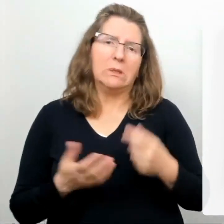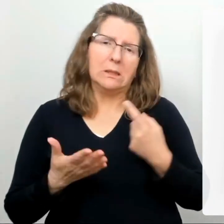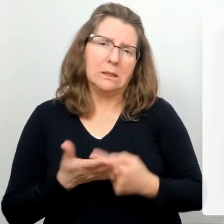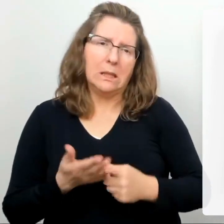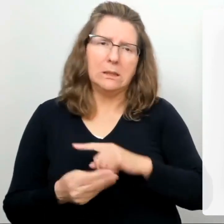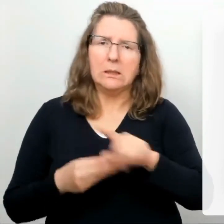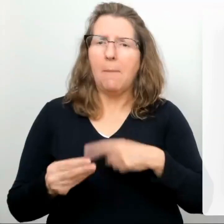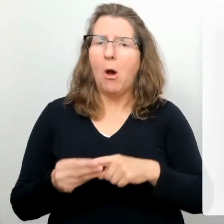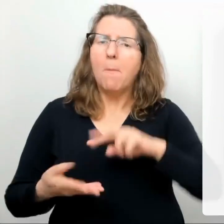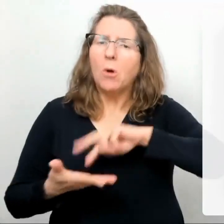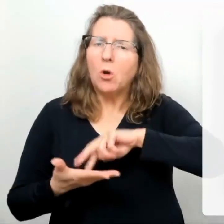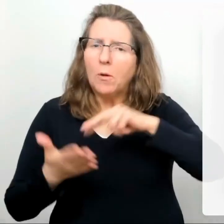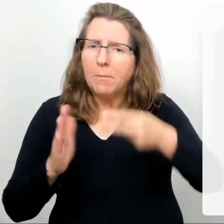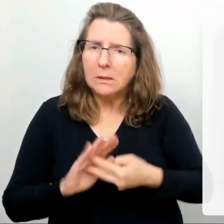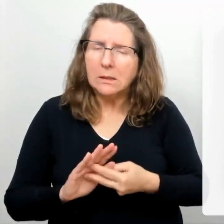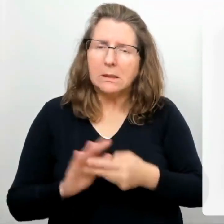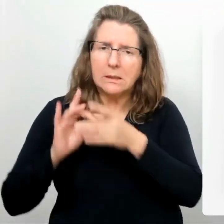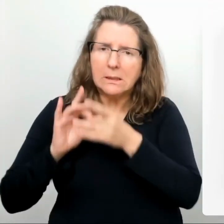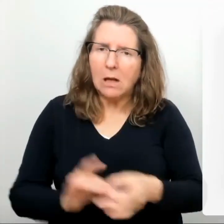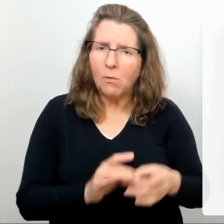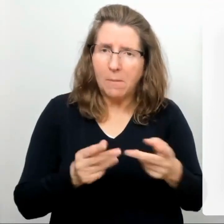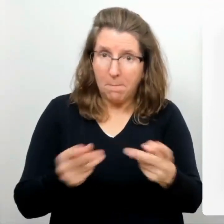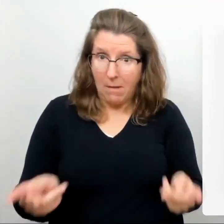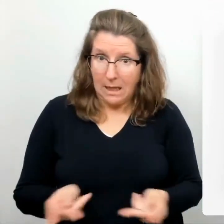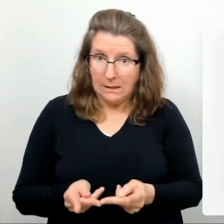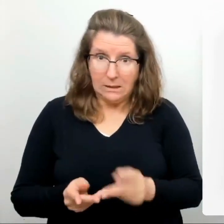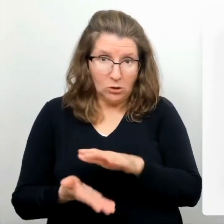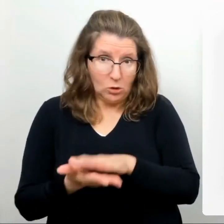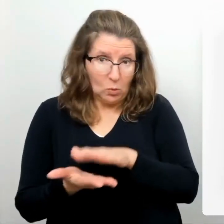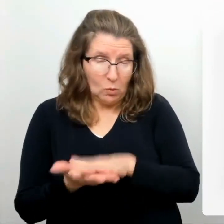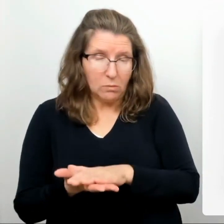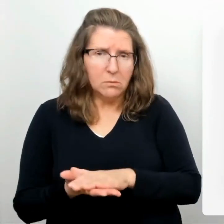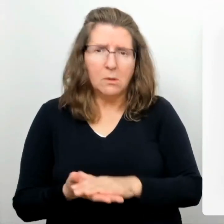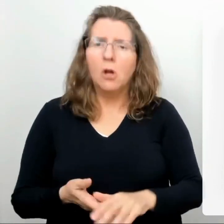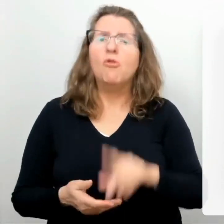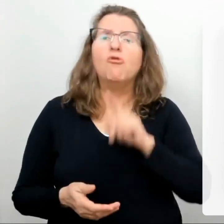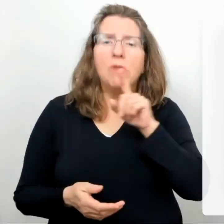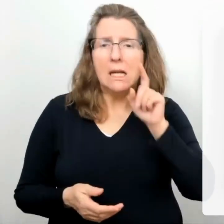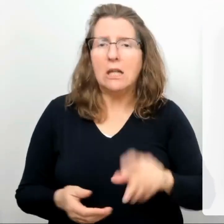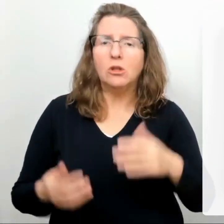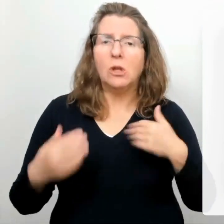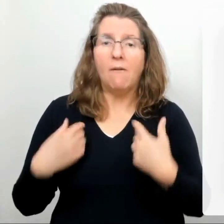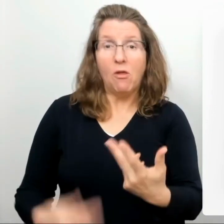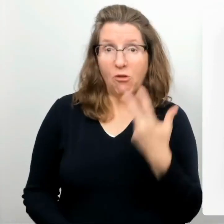In the previous lecture, we introduced the idea of purpose and place and how this applies to